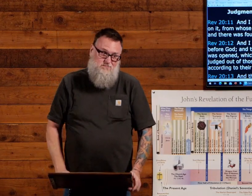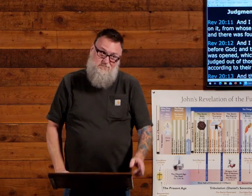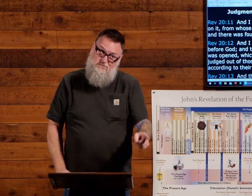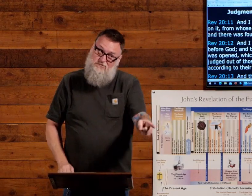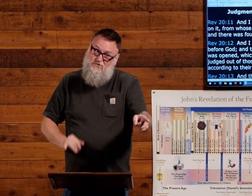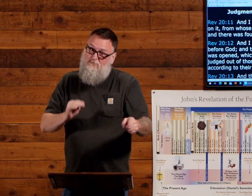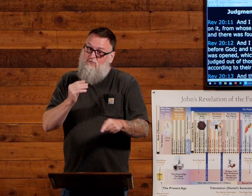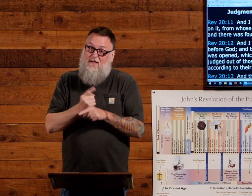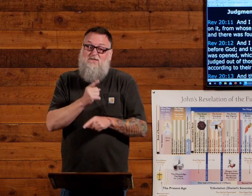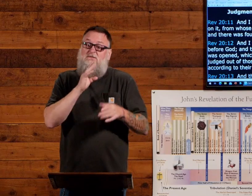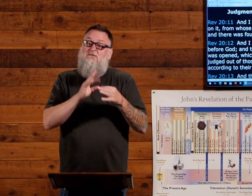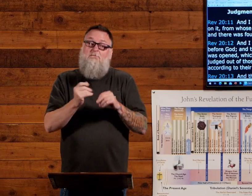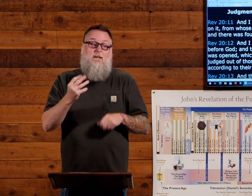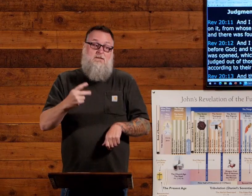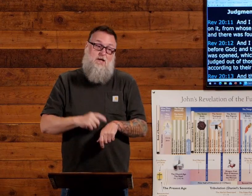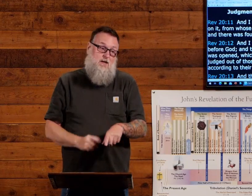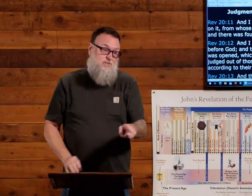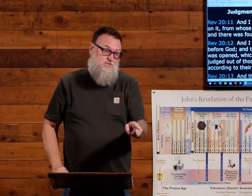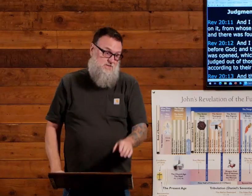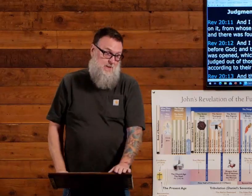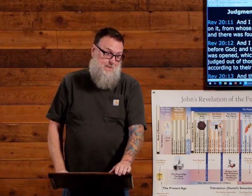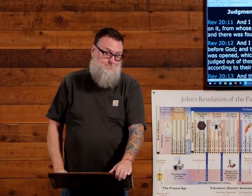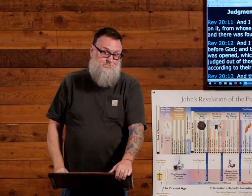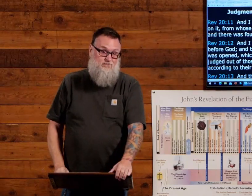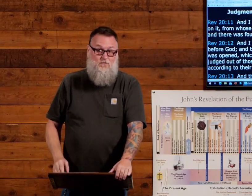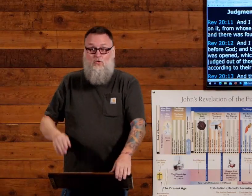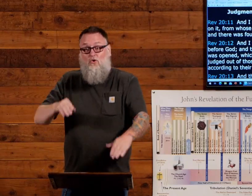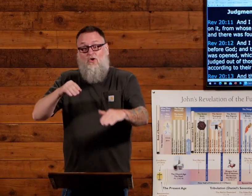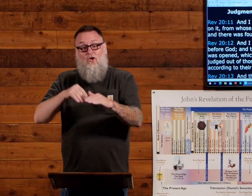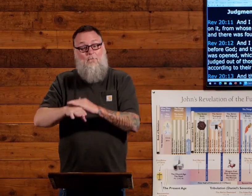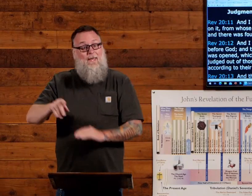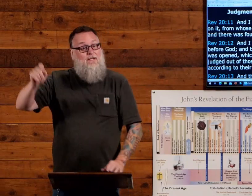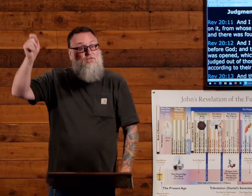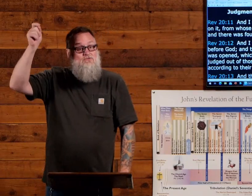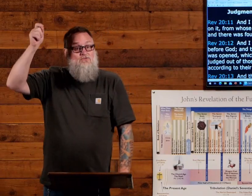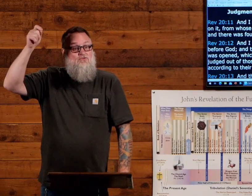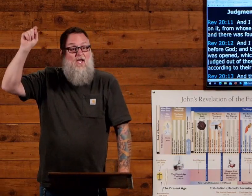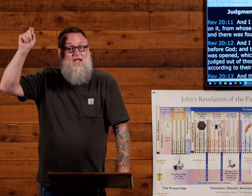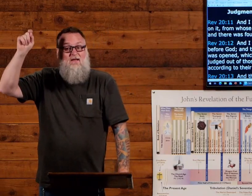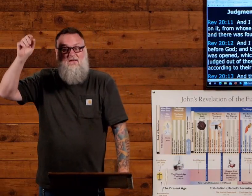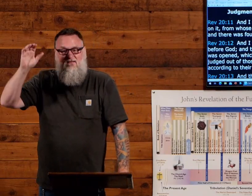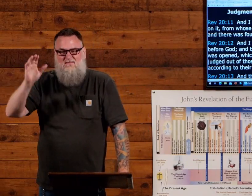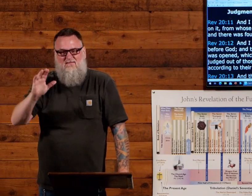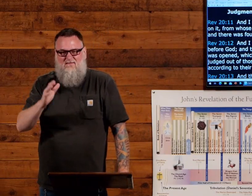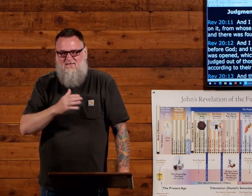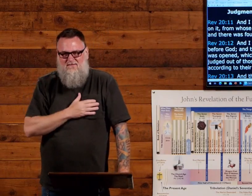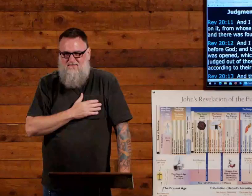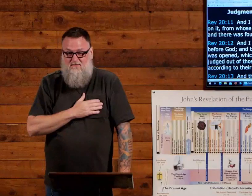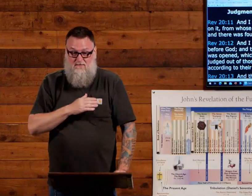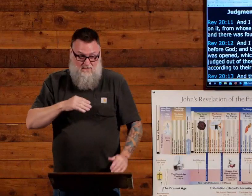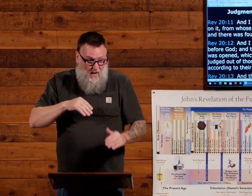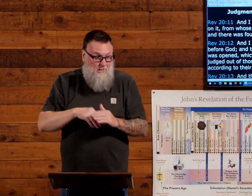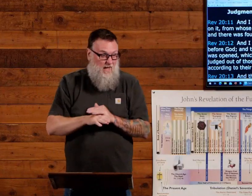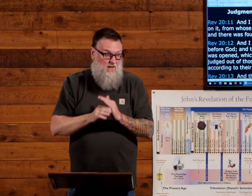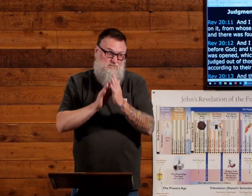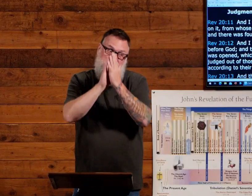don't just come to church as a check mark. Jim has said it many times. When you come in just to check a box,